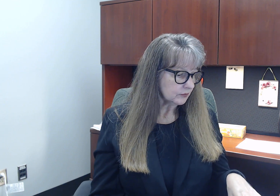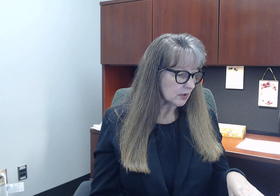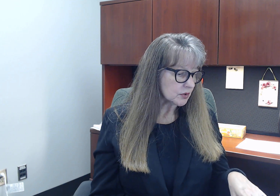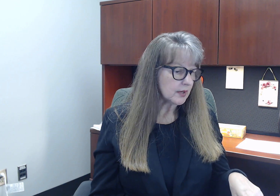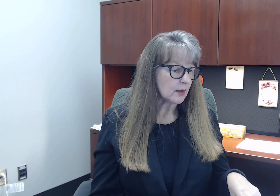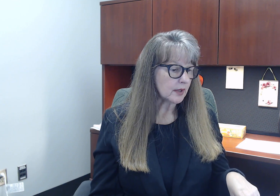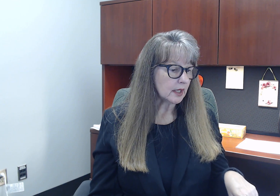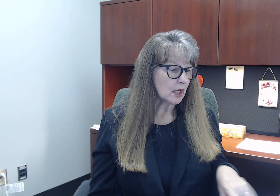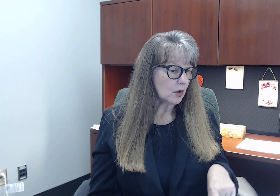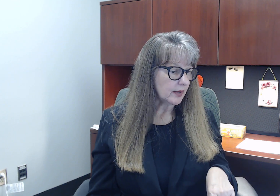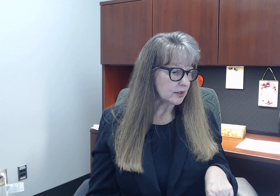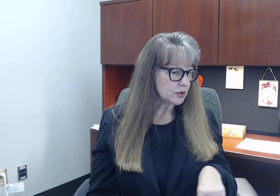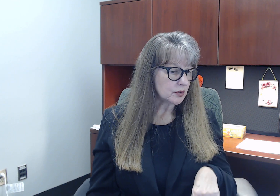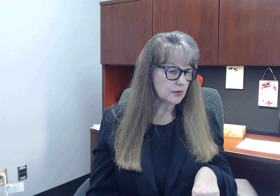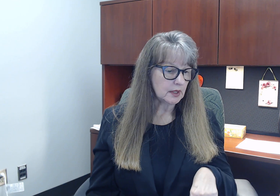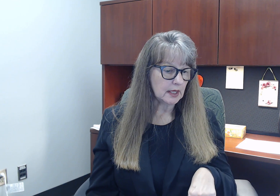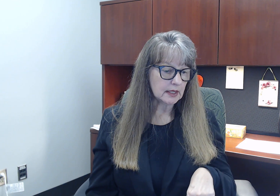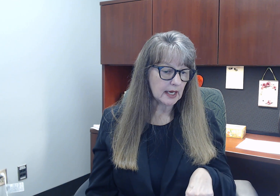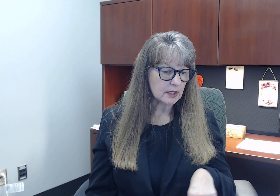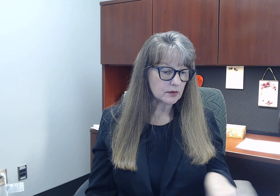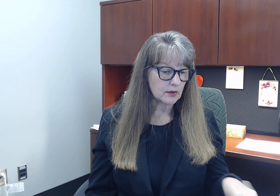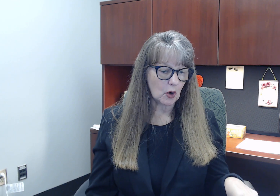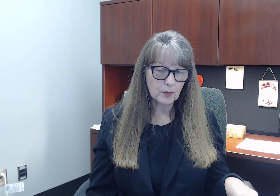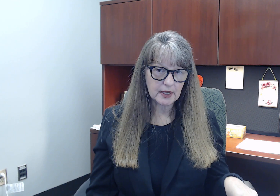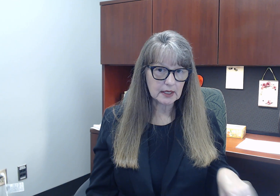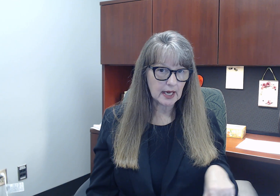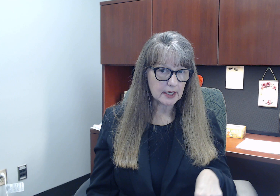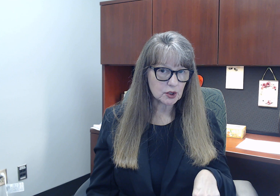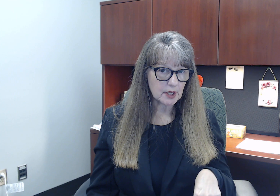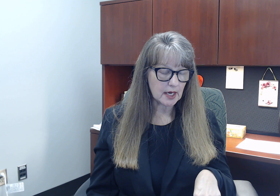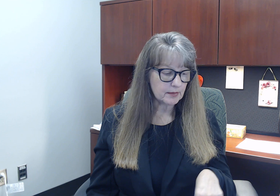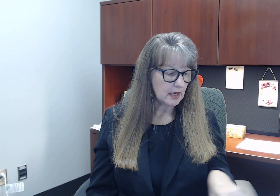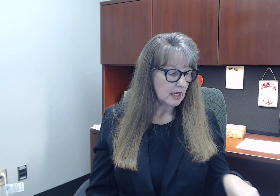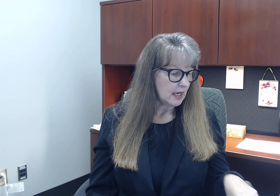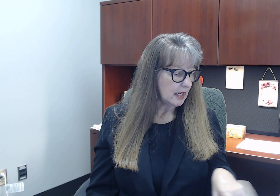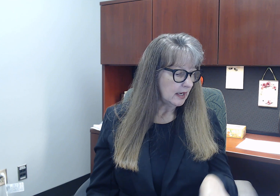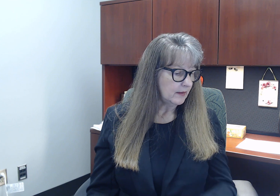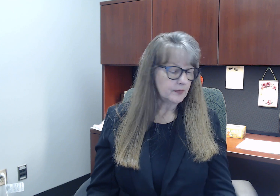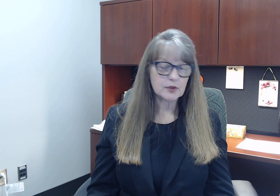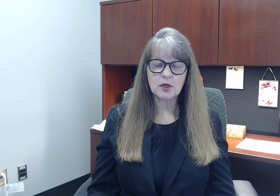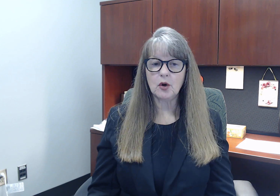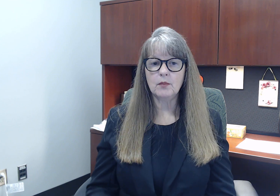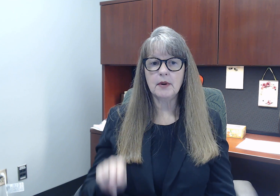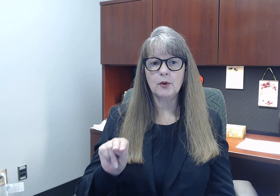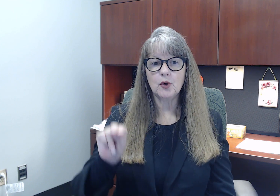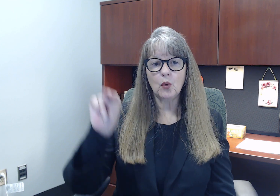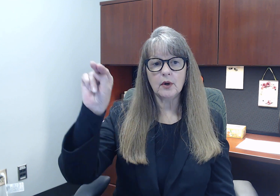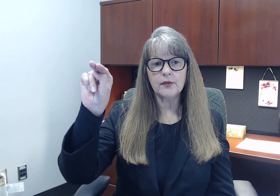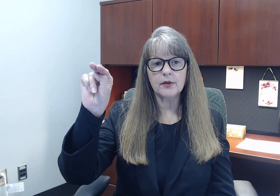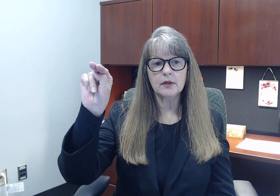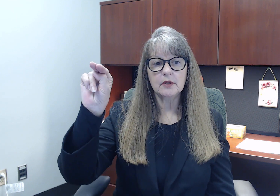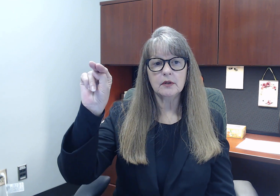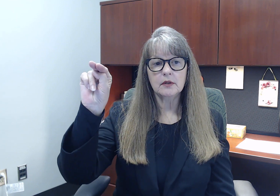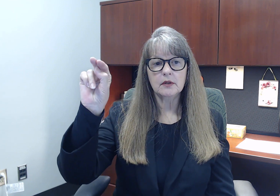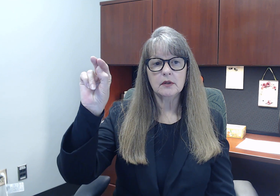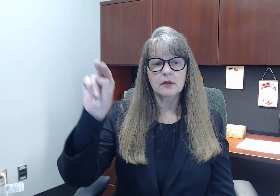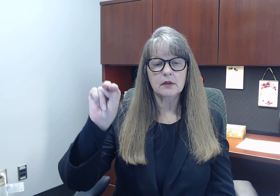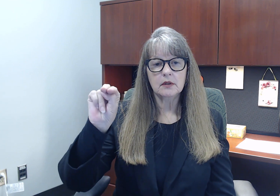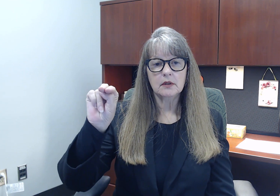So now we're going to go into the open N hand shape. So remember north.